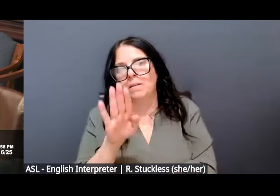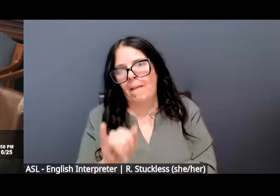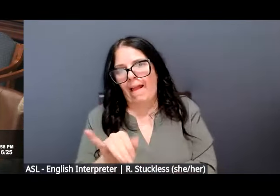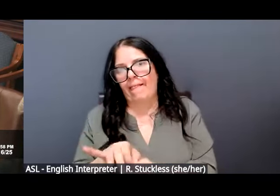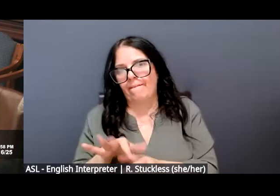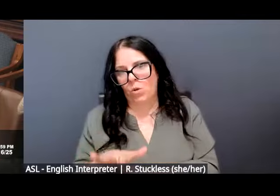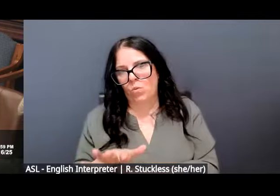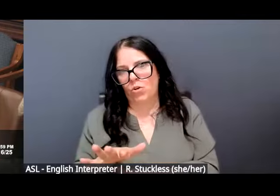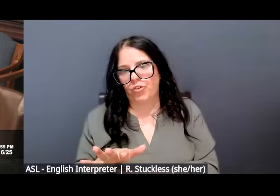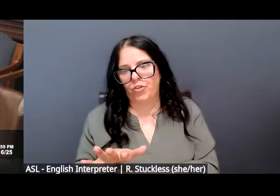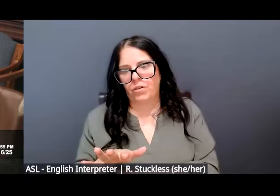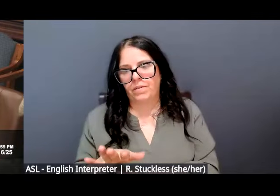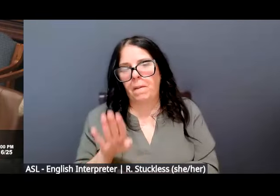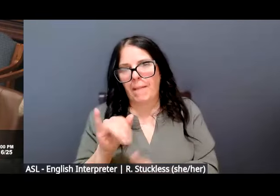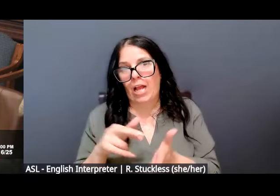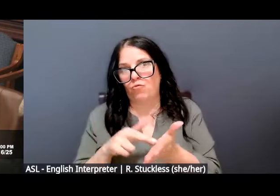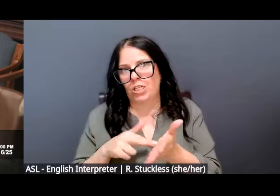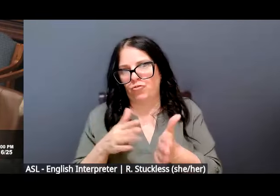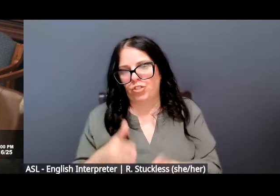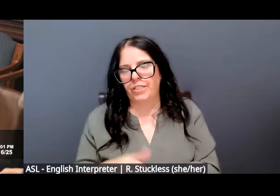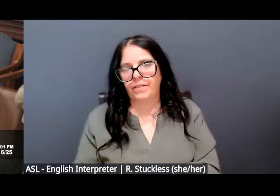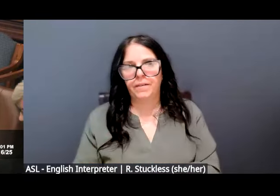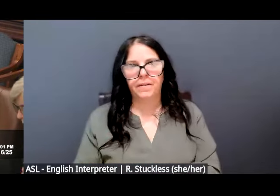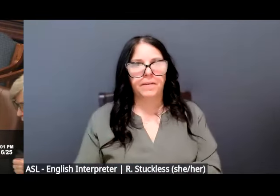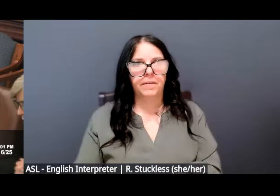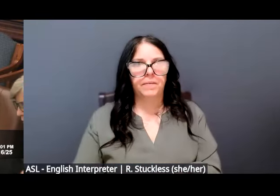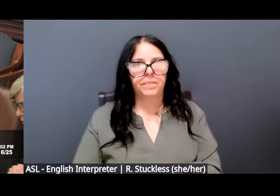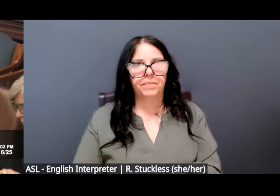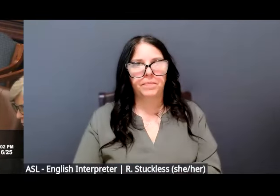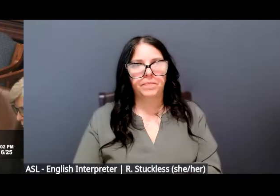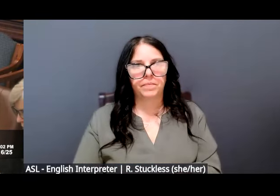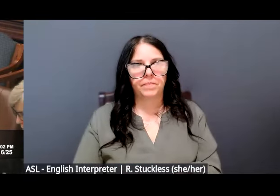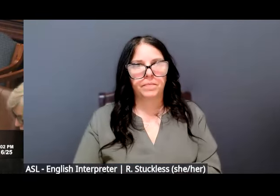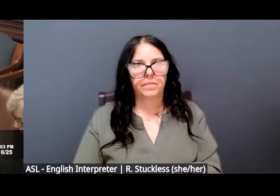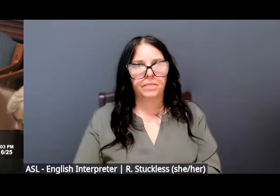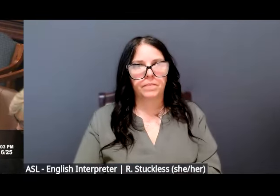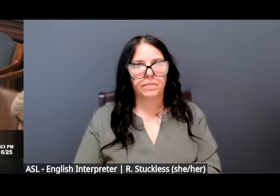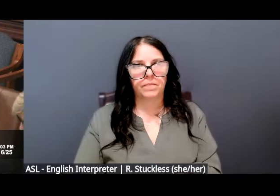the registrant. So what you're saying is,